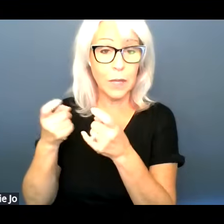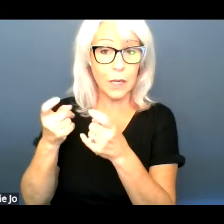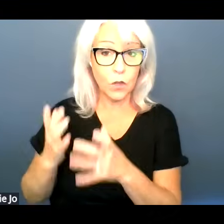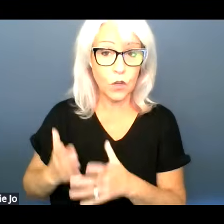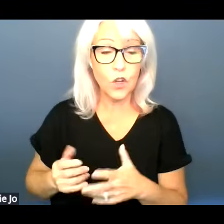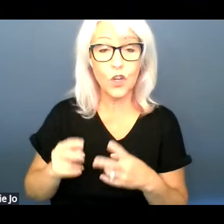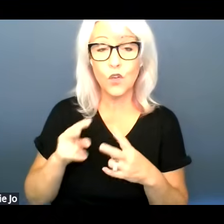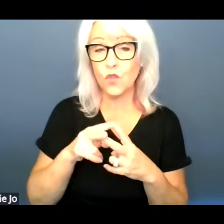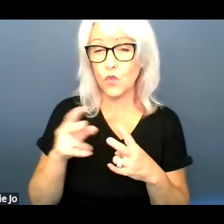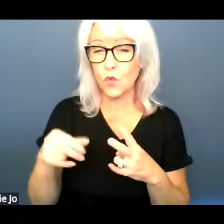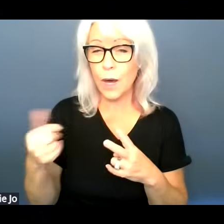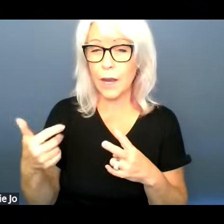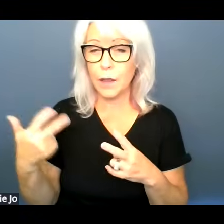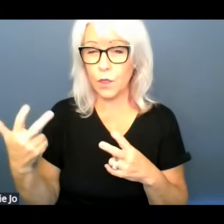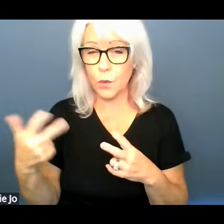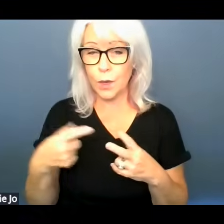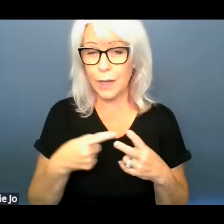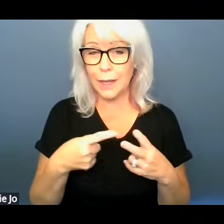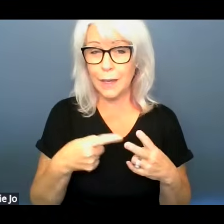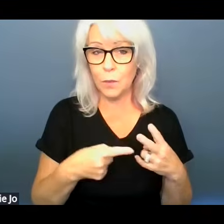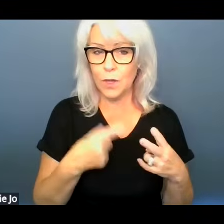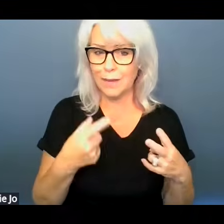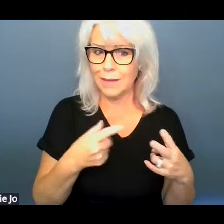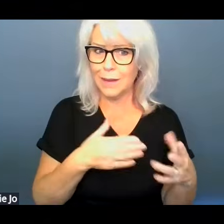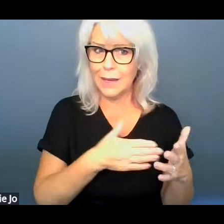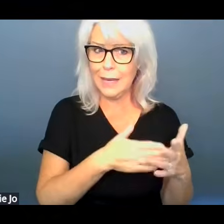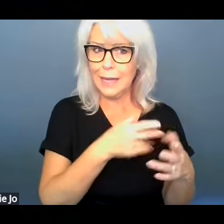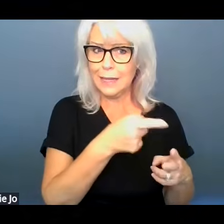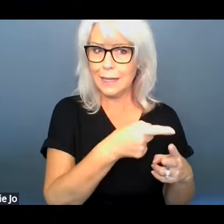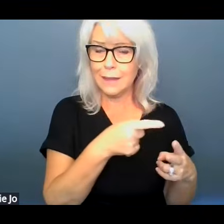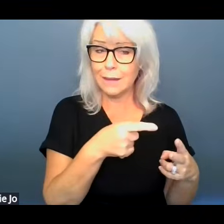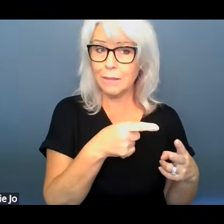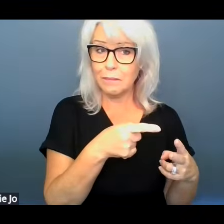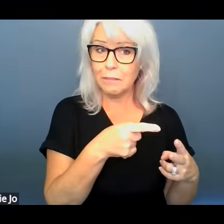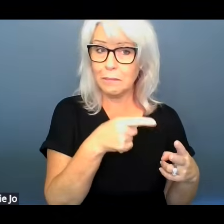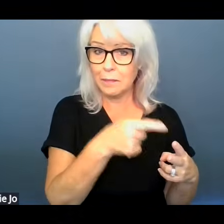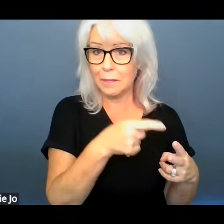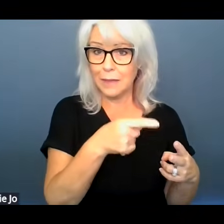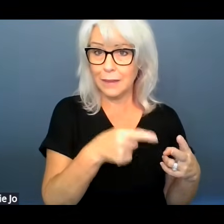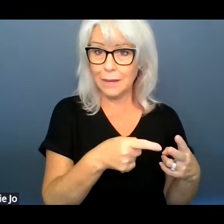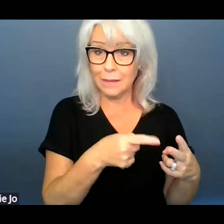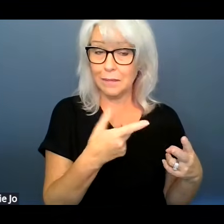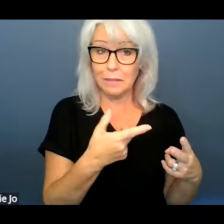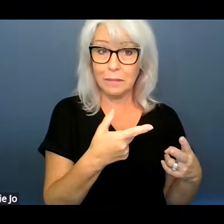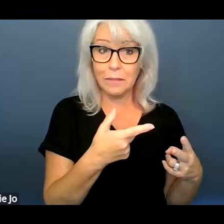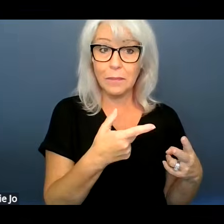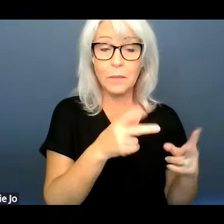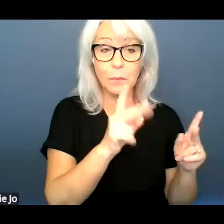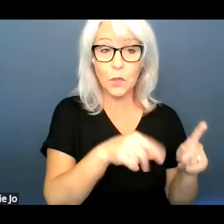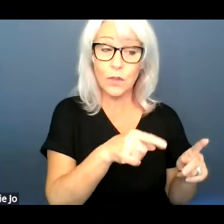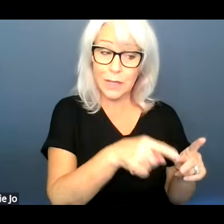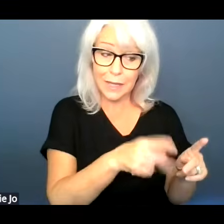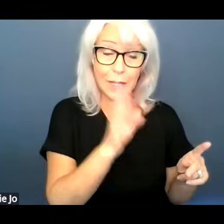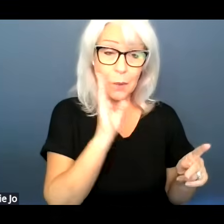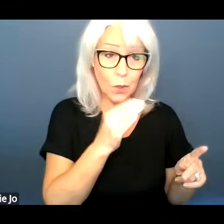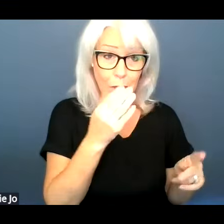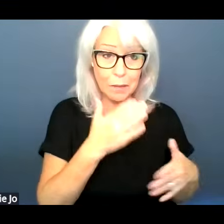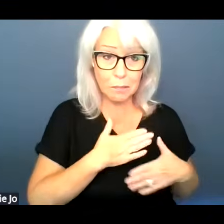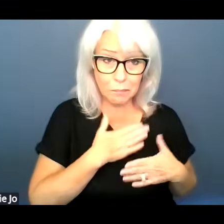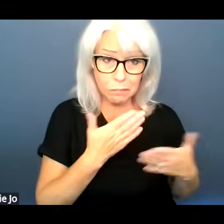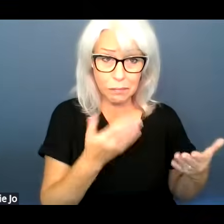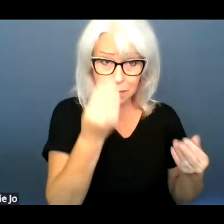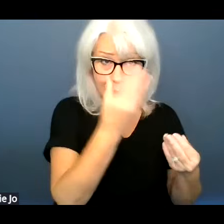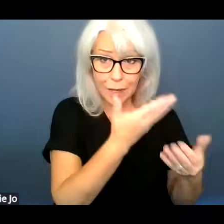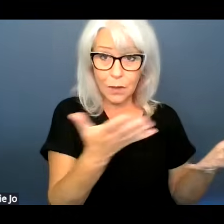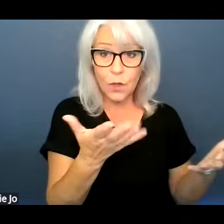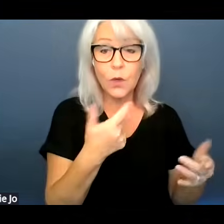their challenge was against him, which again, he's going to be able to tell you that he also feels that he was pushed